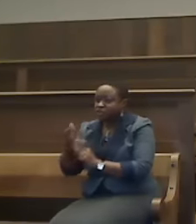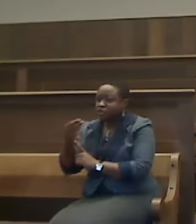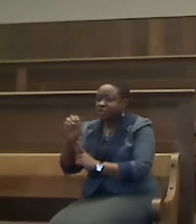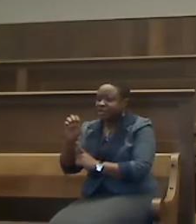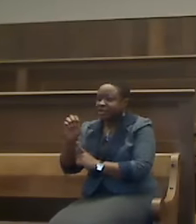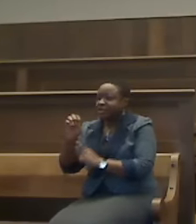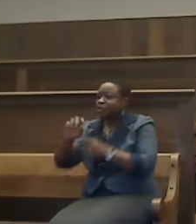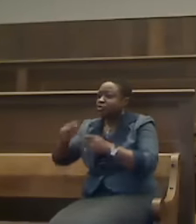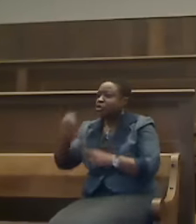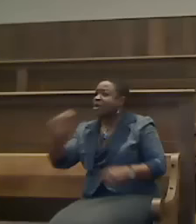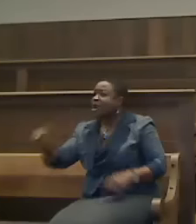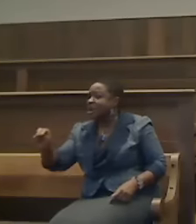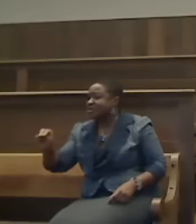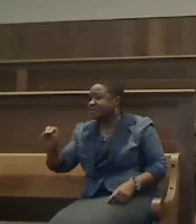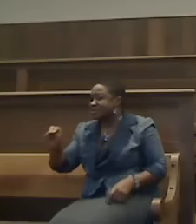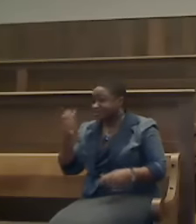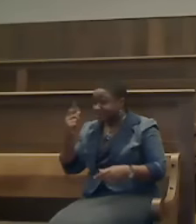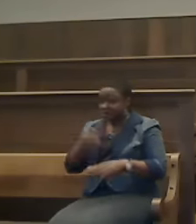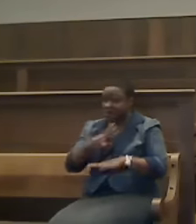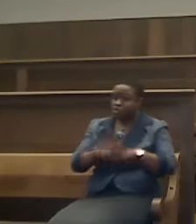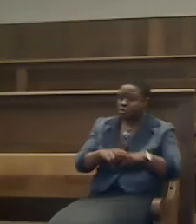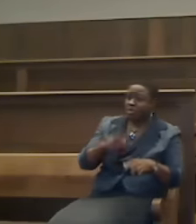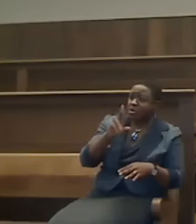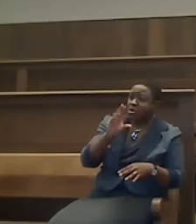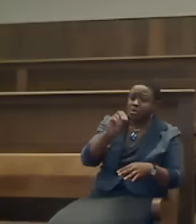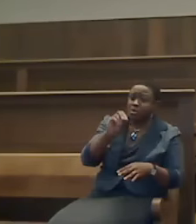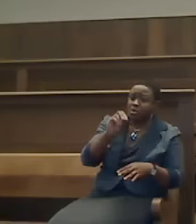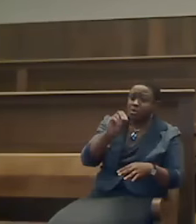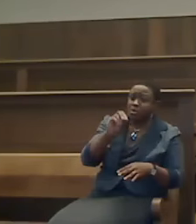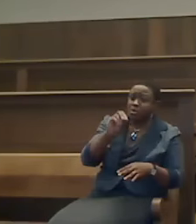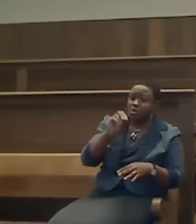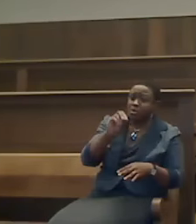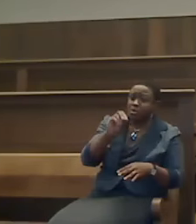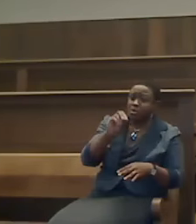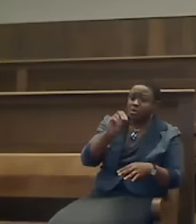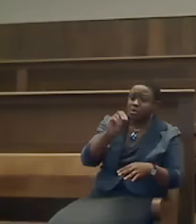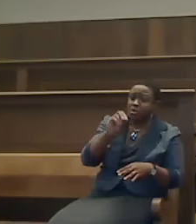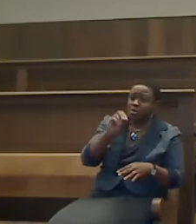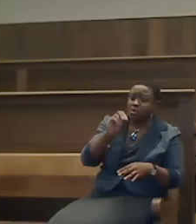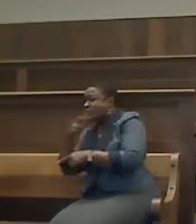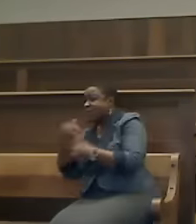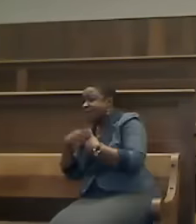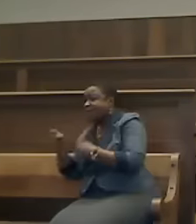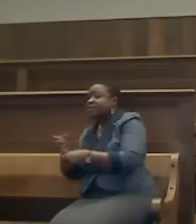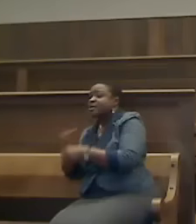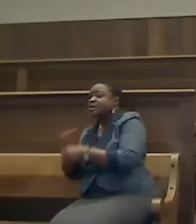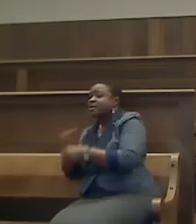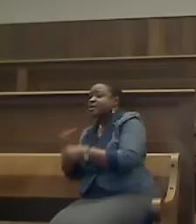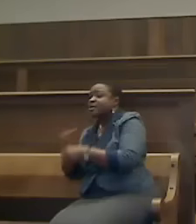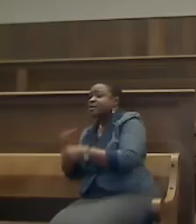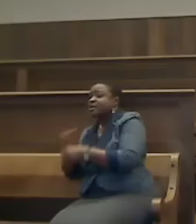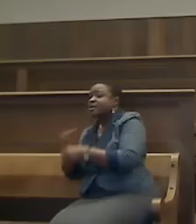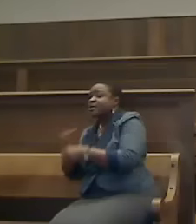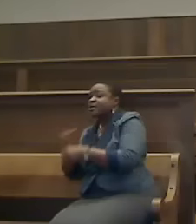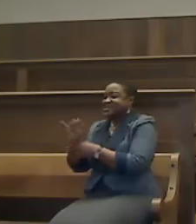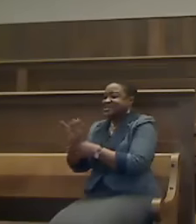that's never on in normal corn of the same variety, and it produces gamazine, which is a known